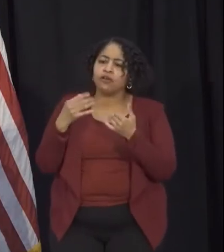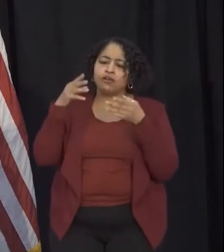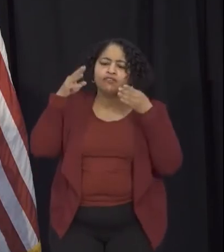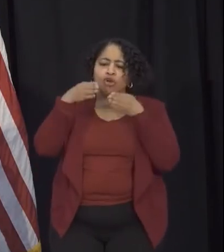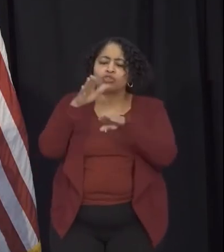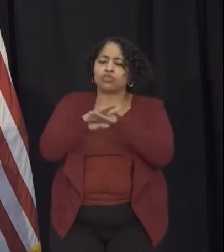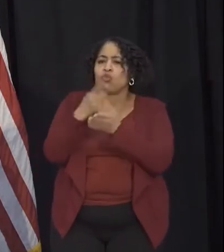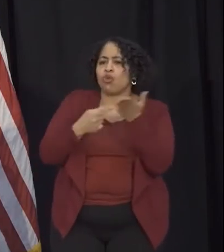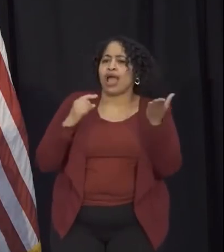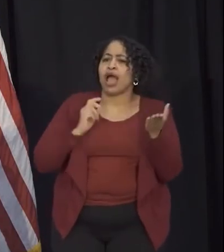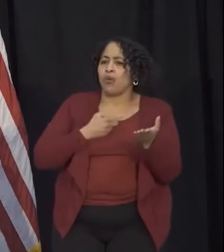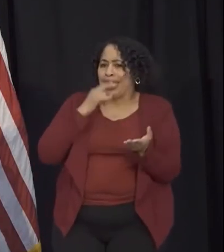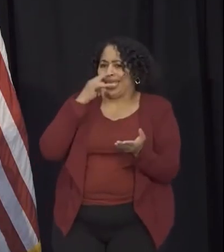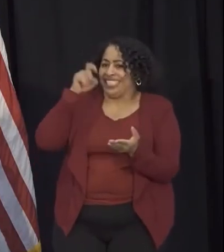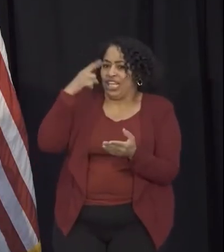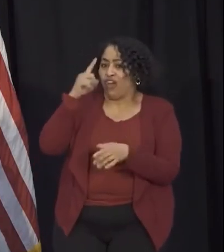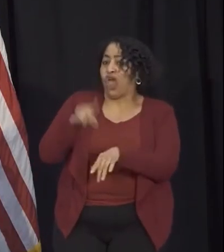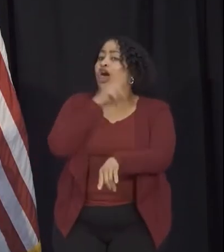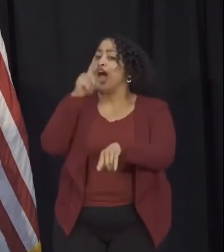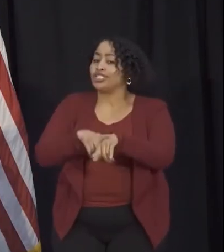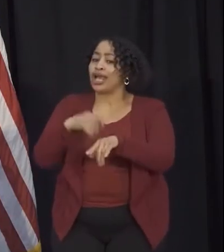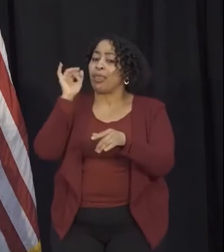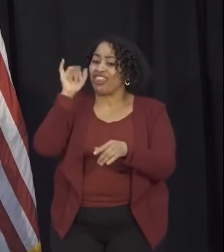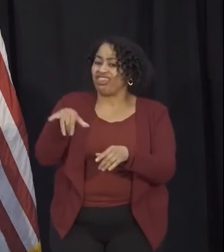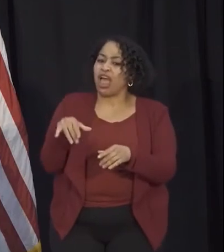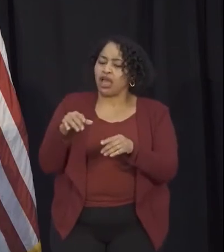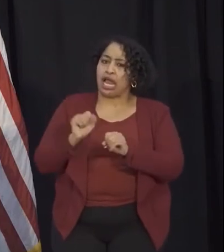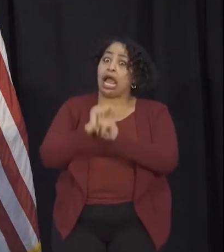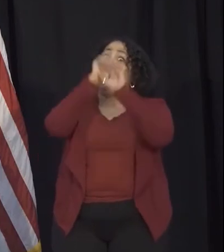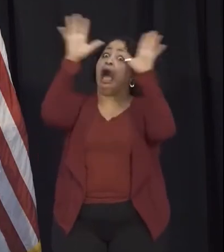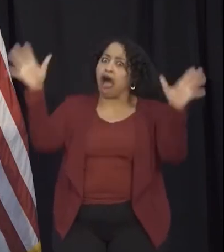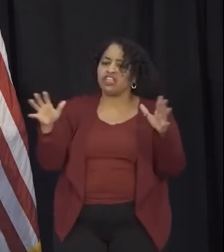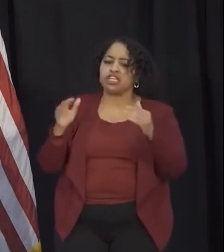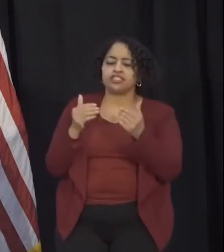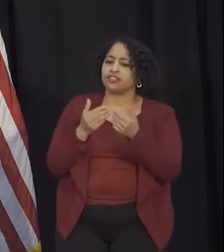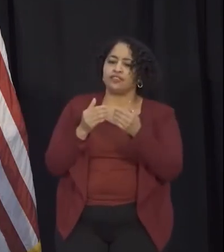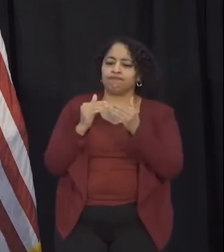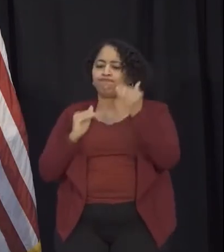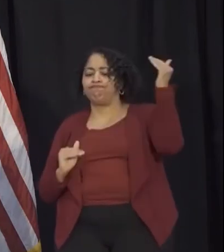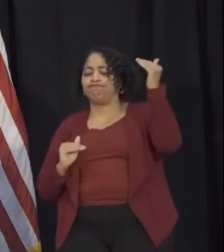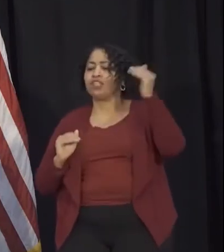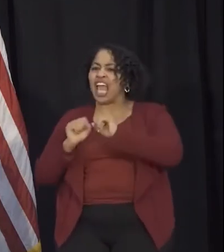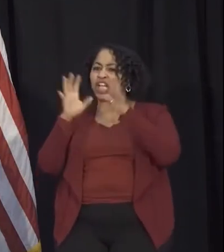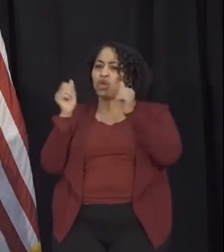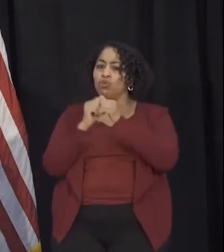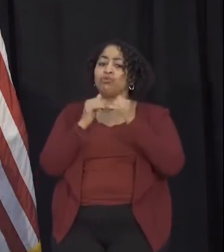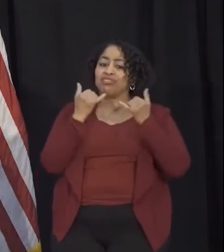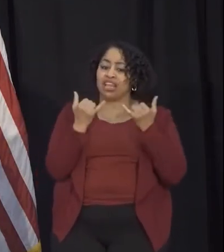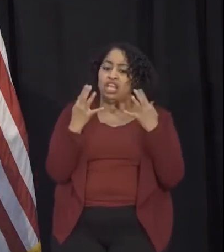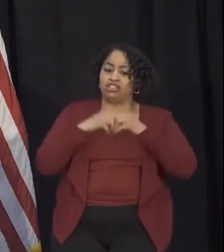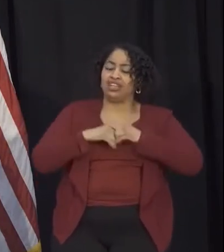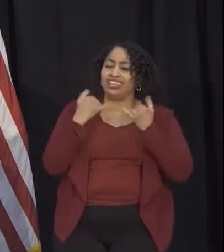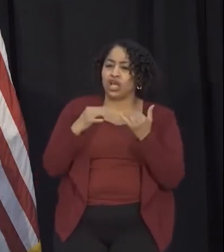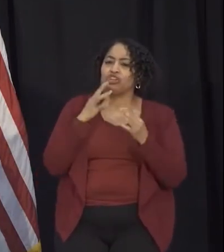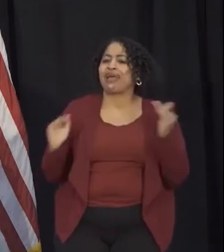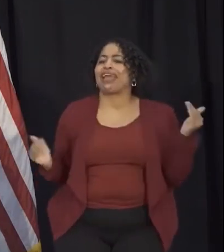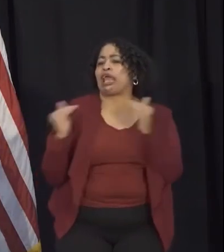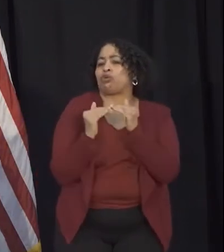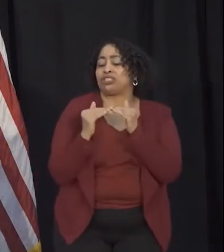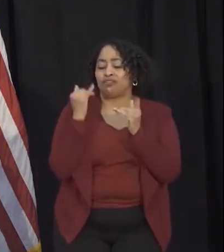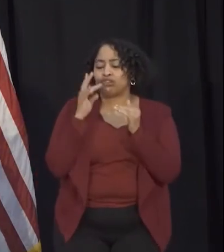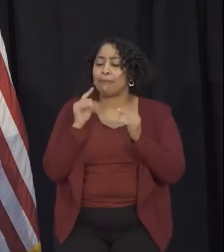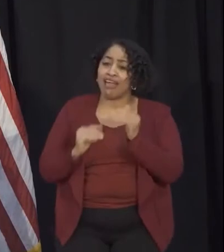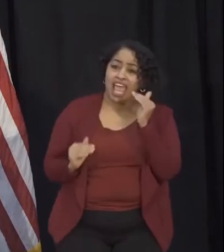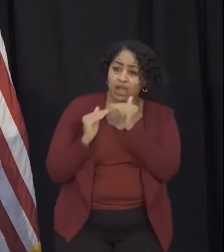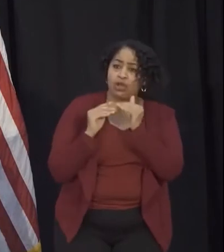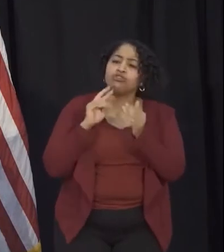children have needed for a long time, but that divide was so clear with this shutdown, and now we're talking about equity. And if we're talking about equity,